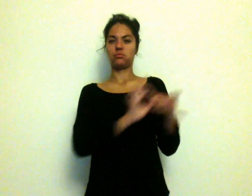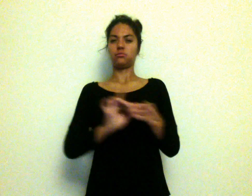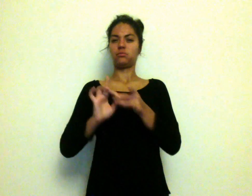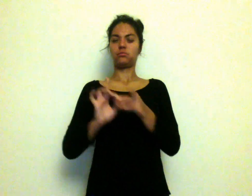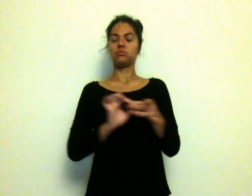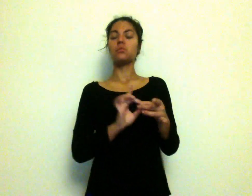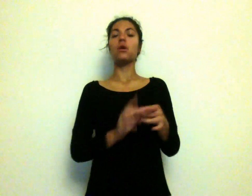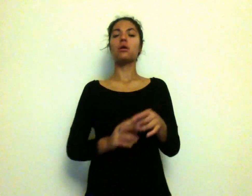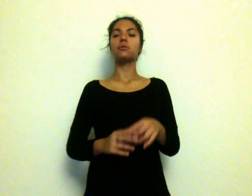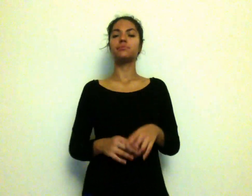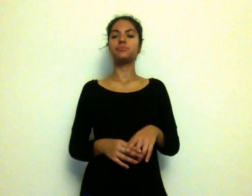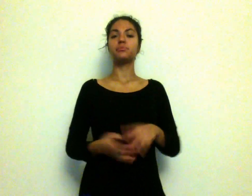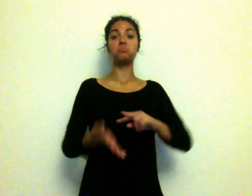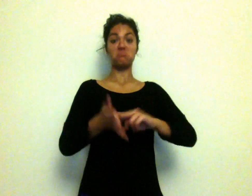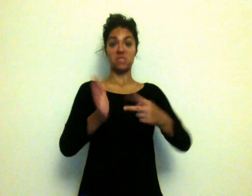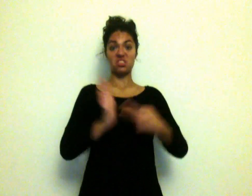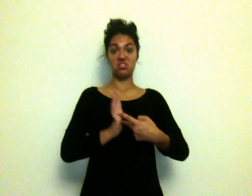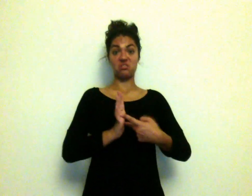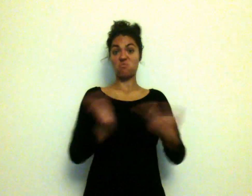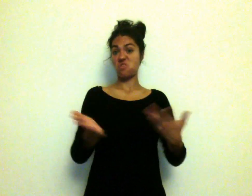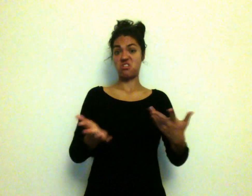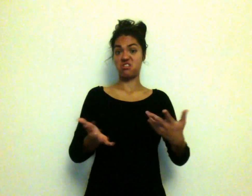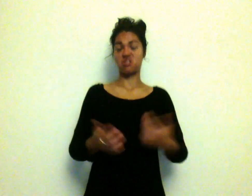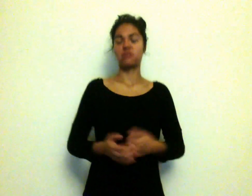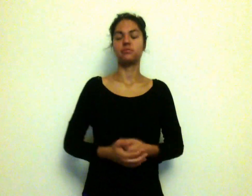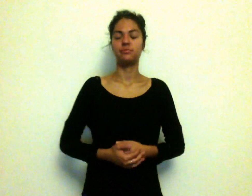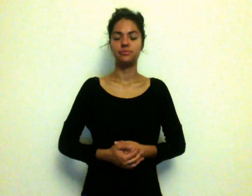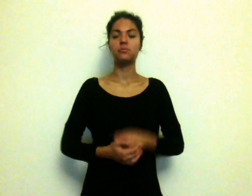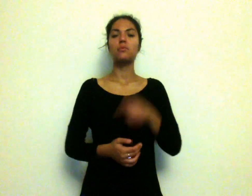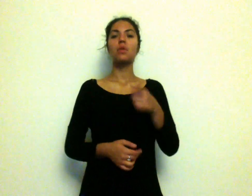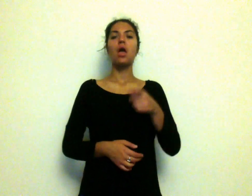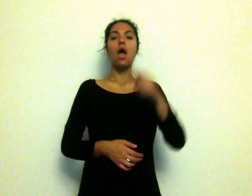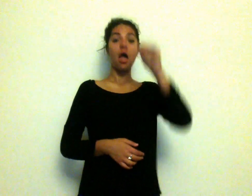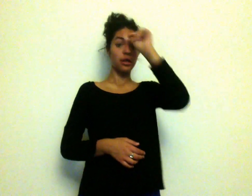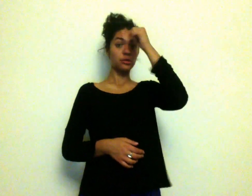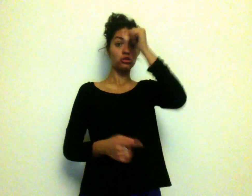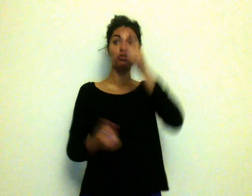to an Indian, you cannot separate his culture from his religion.